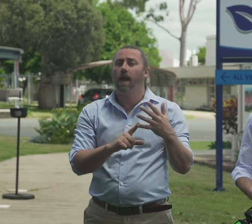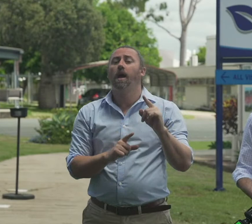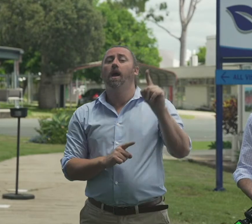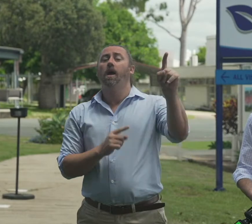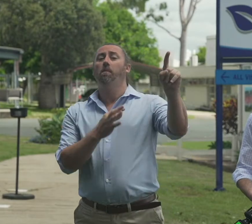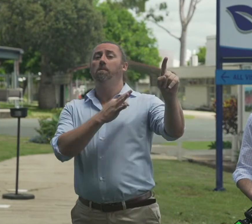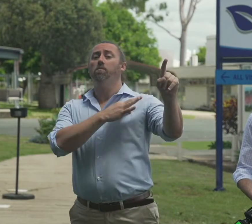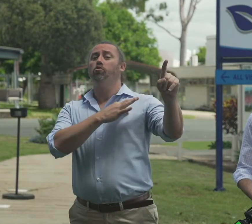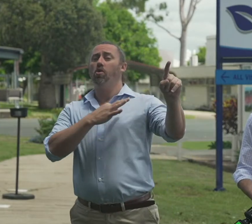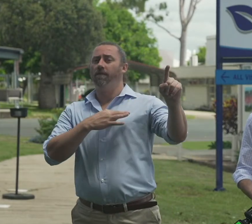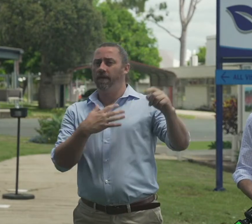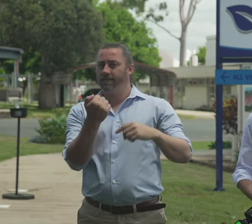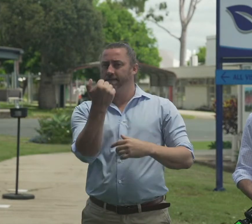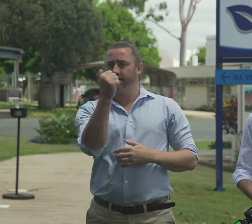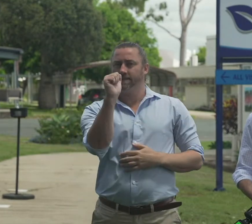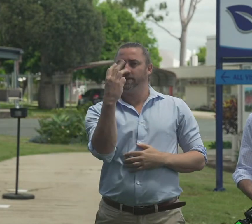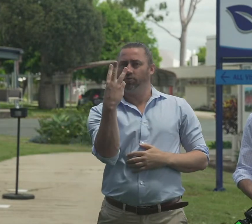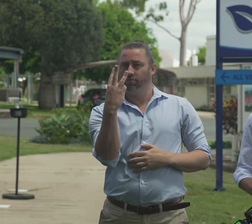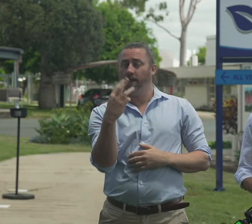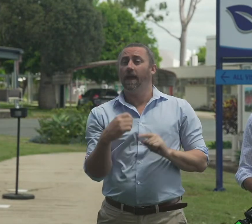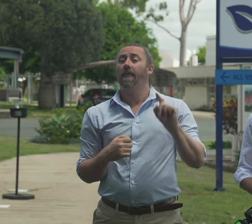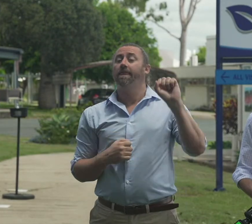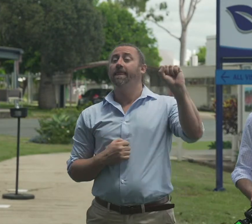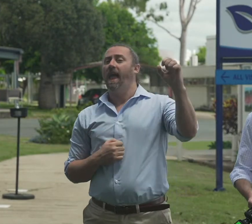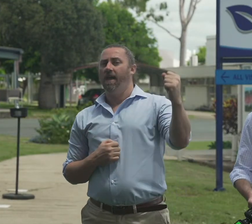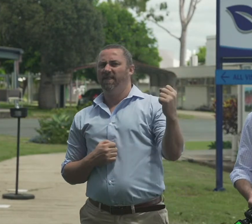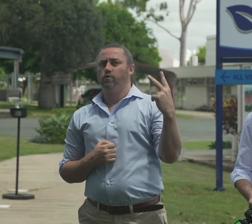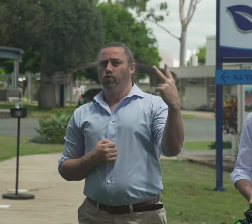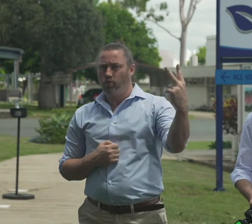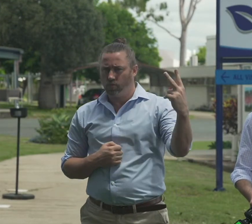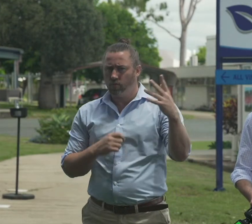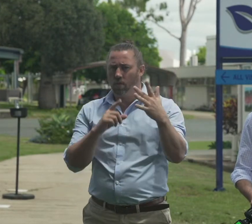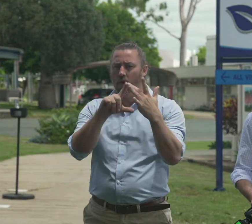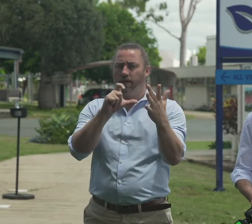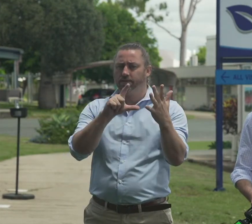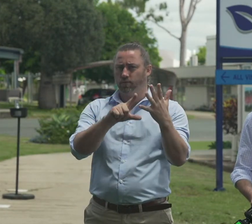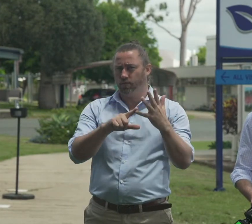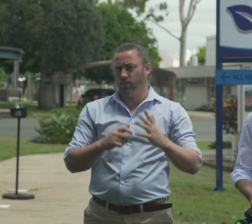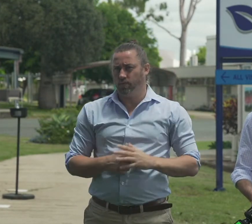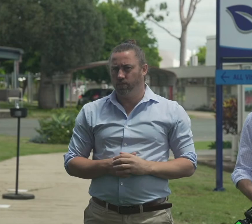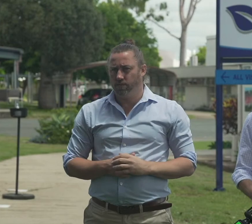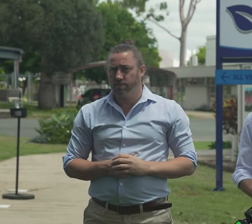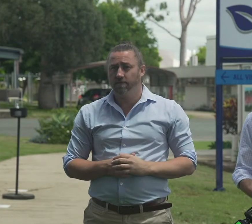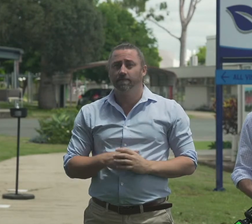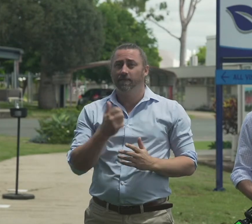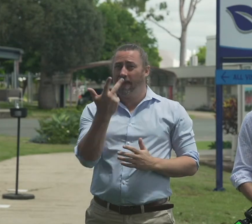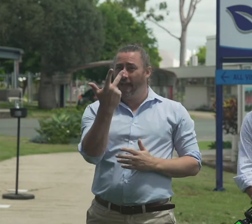private hospitals, 2 of which are in ICU. And we're now at